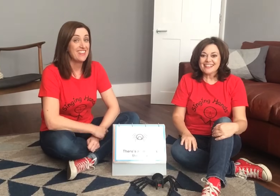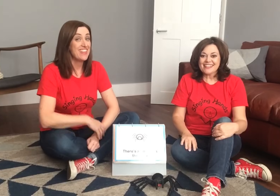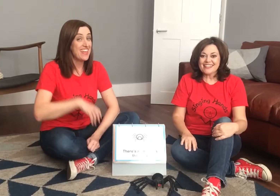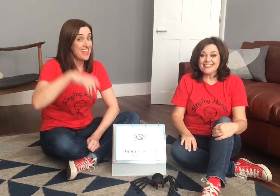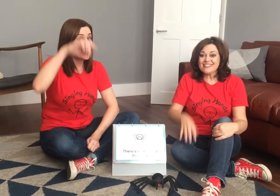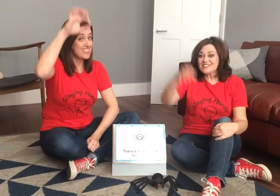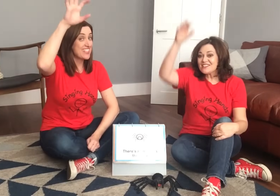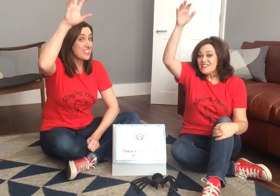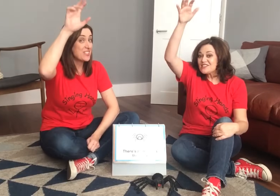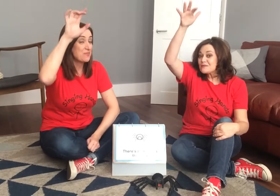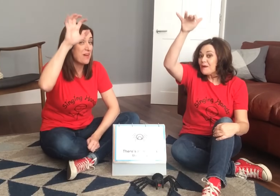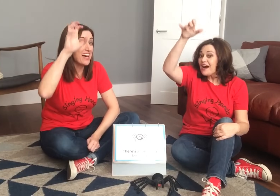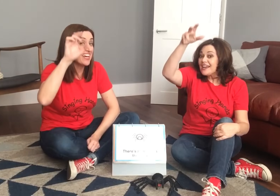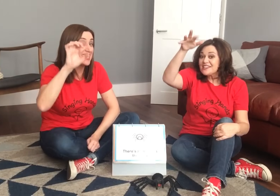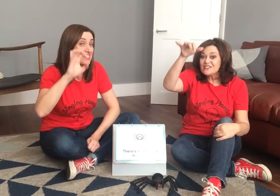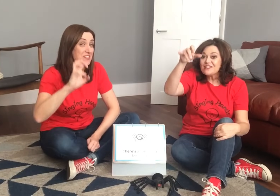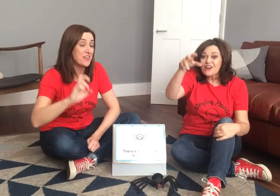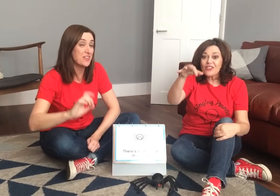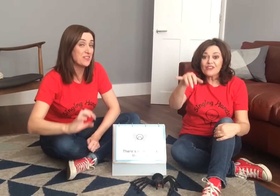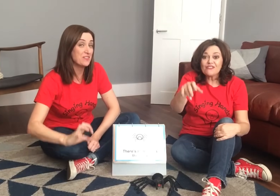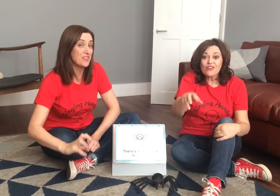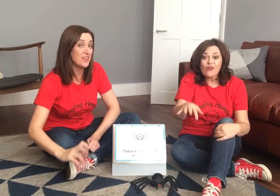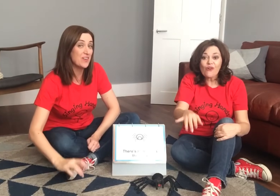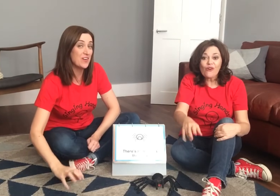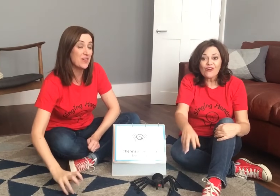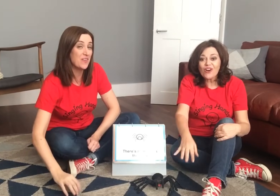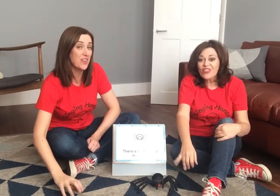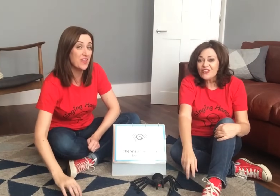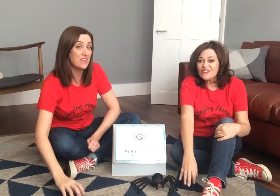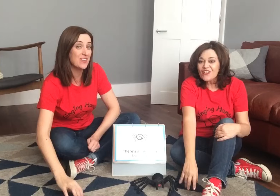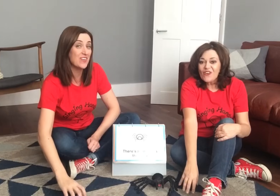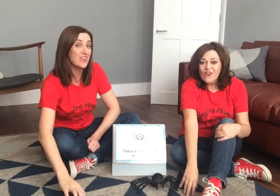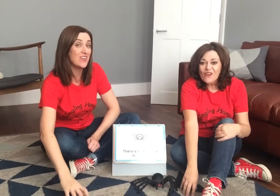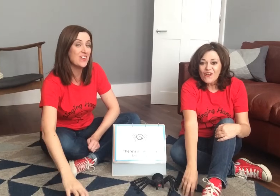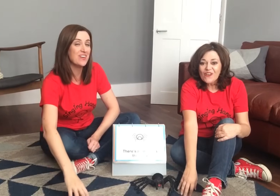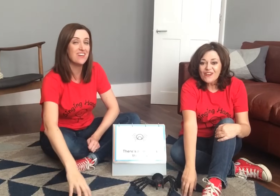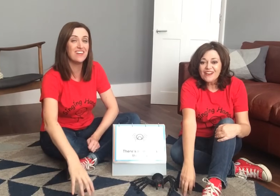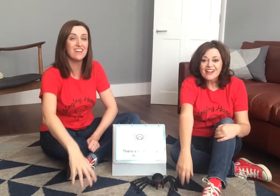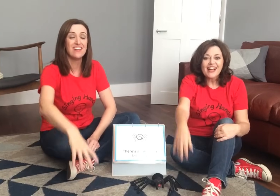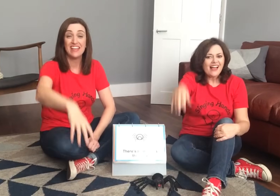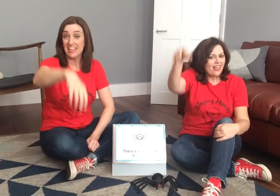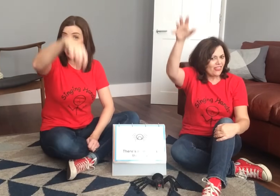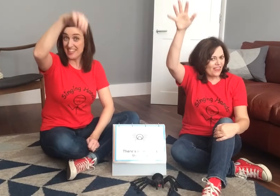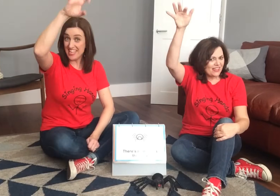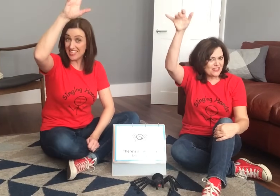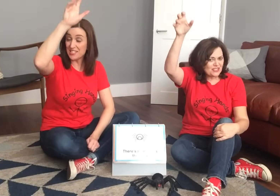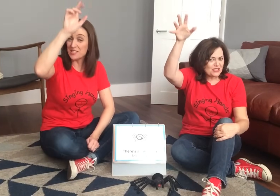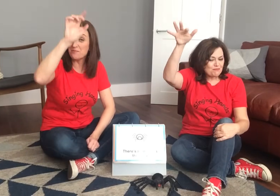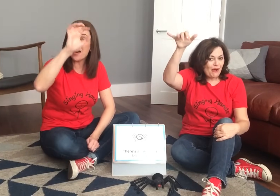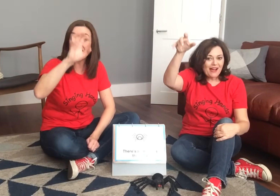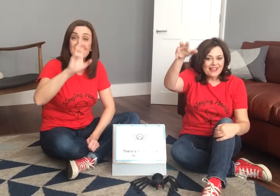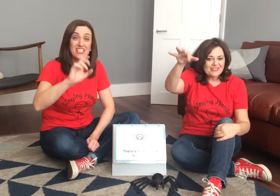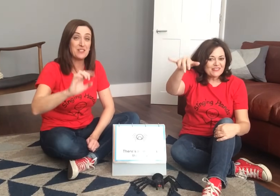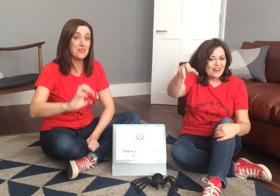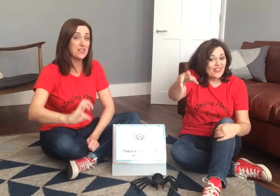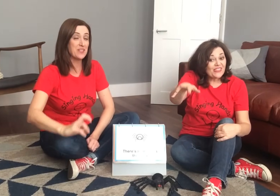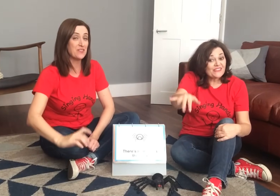There's a spider on the floor, on the floor. There's a spider on the